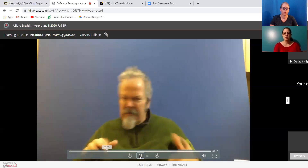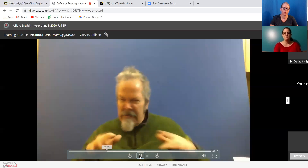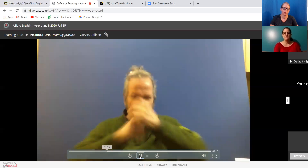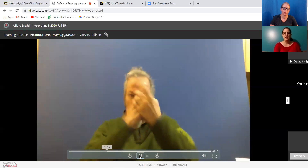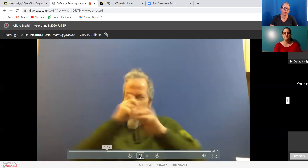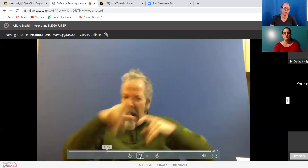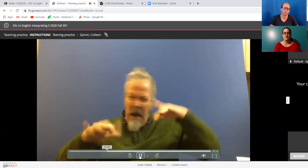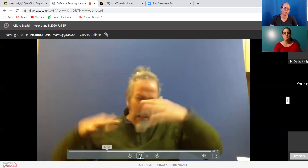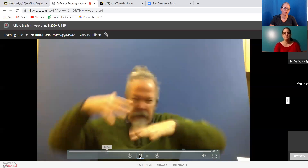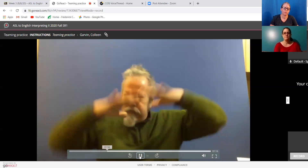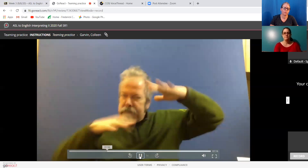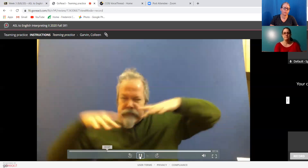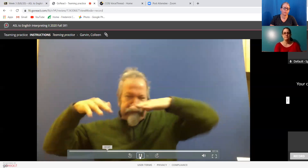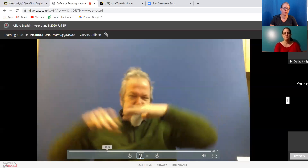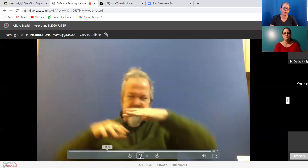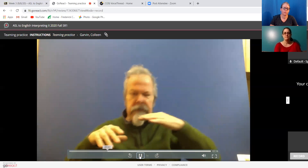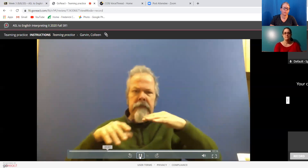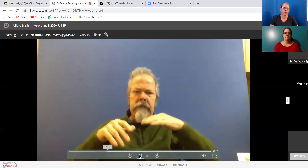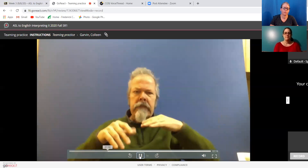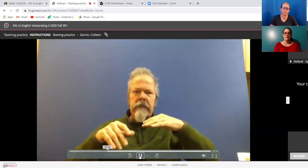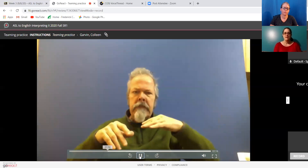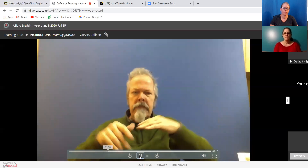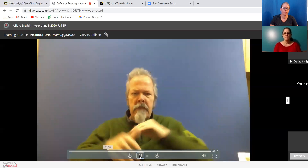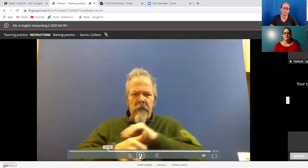frog jumped in after him.